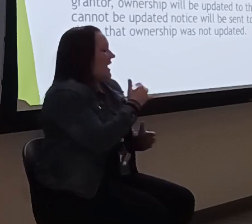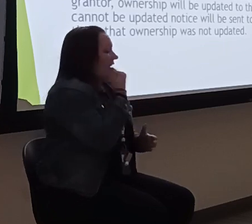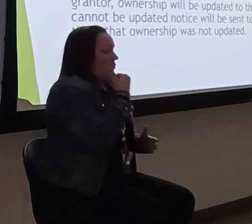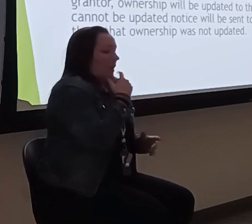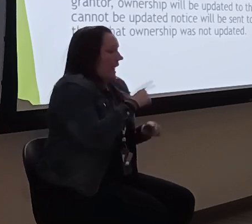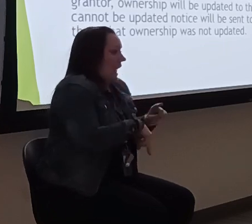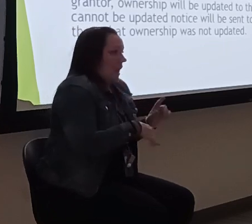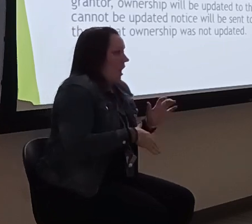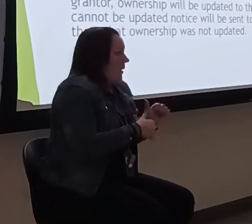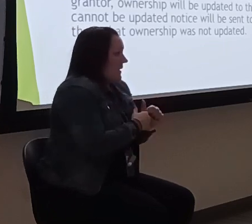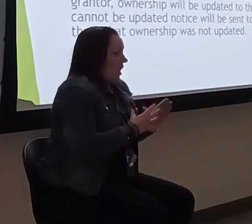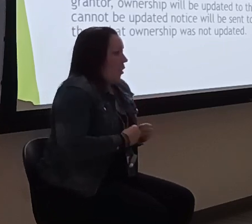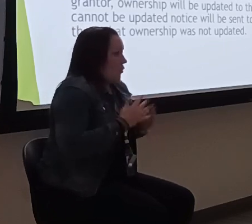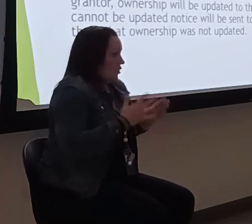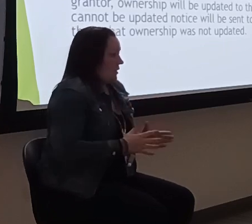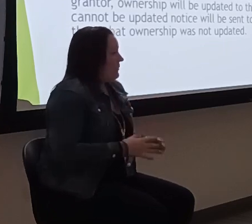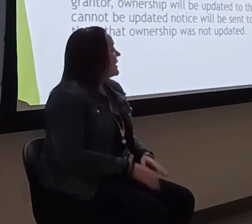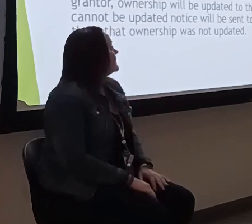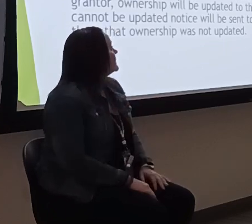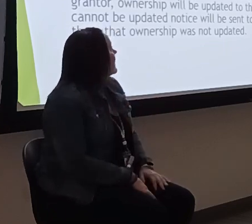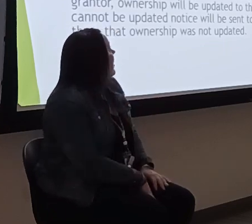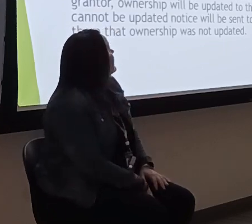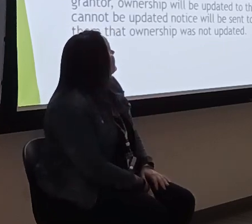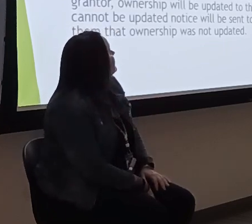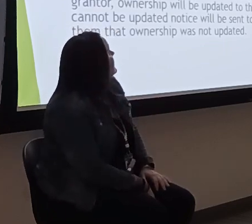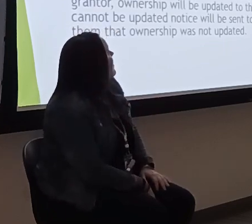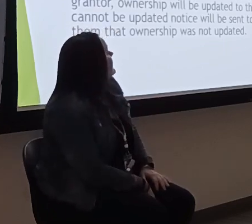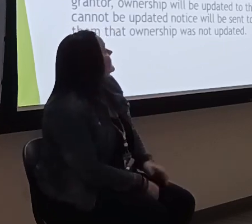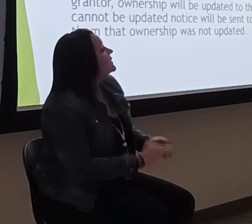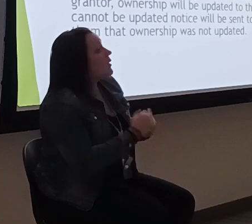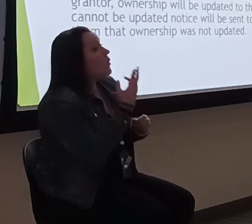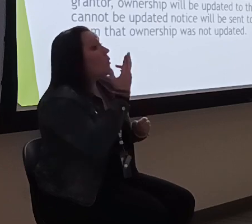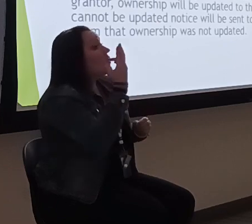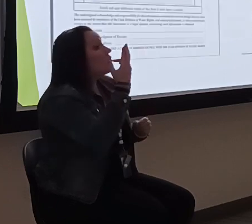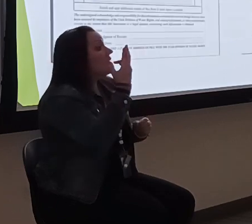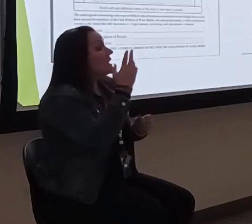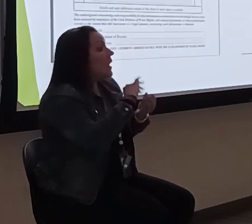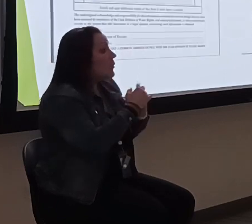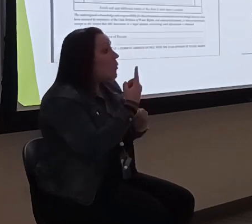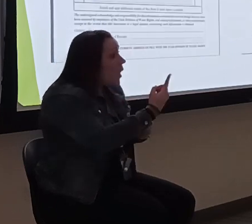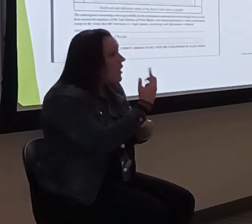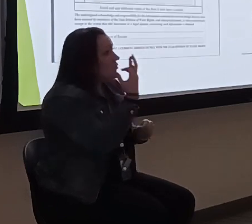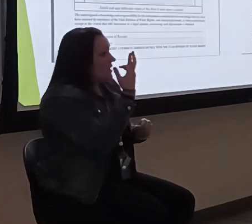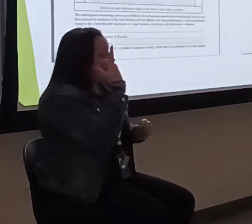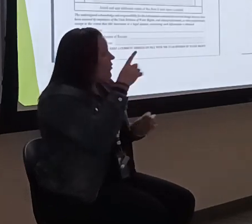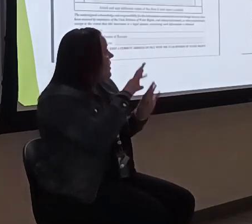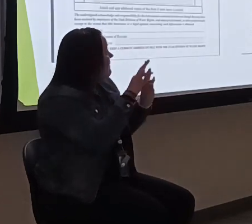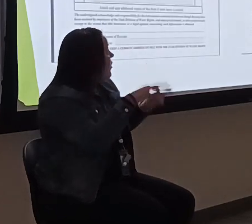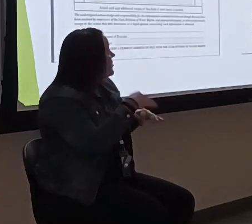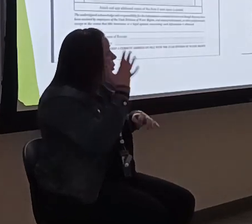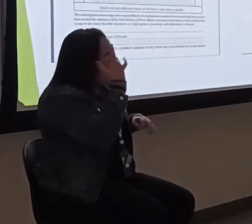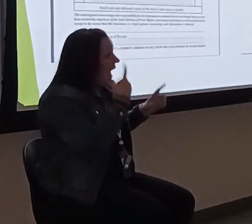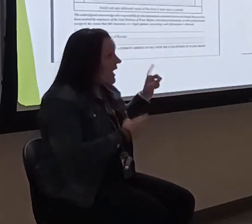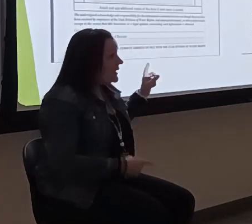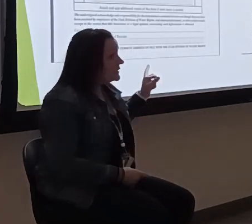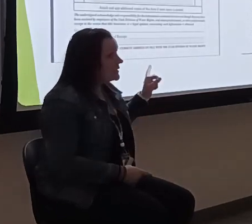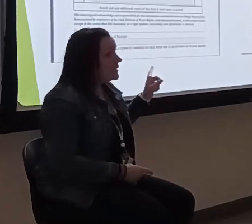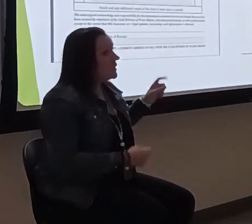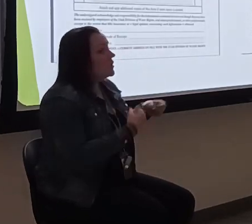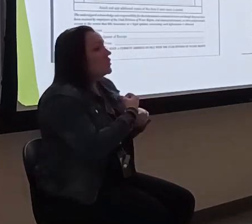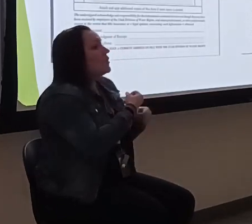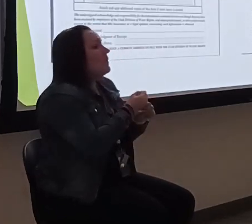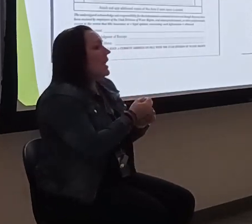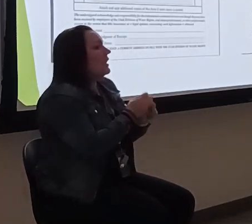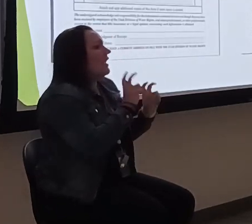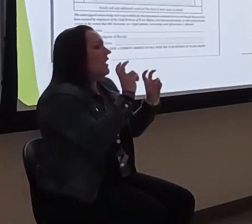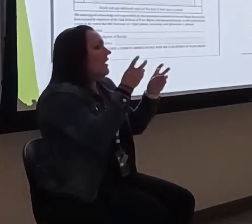ownership. So the number one reason for these forms is to create a